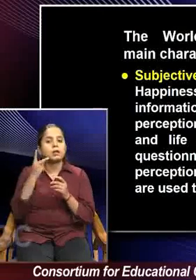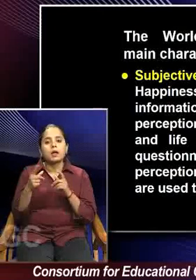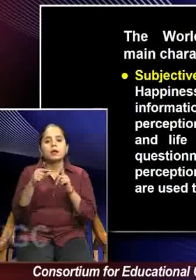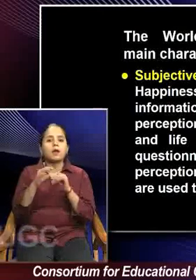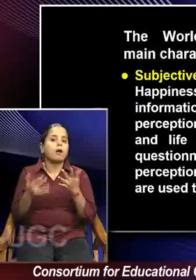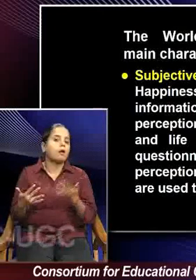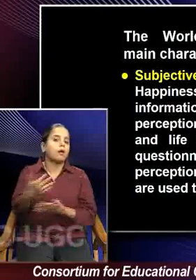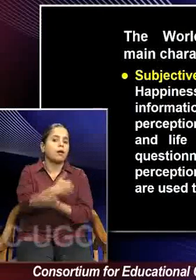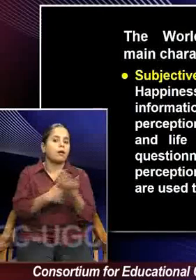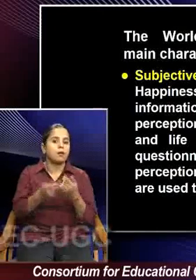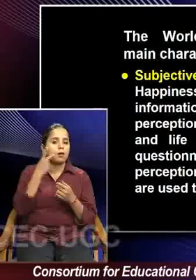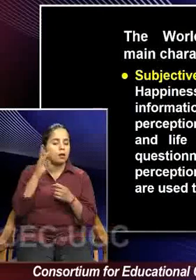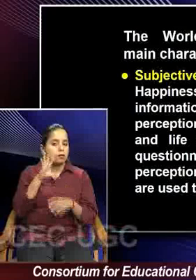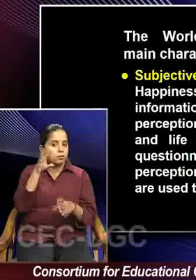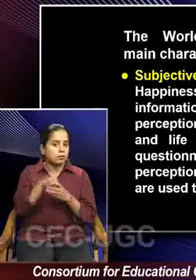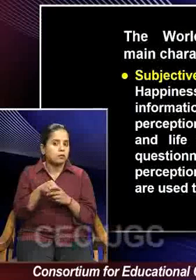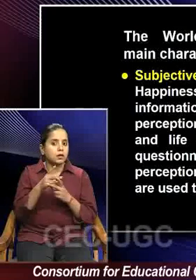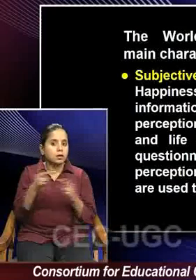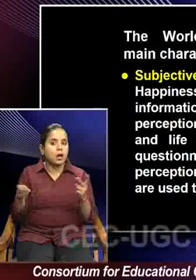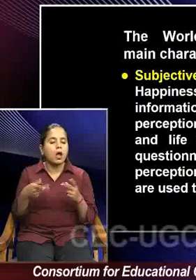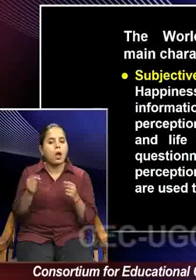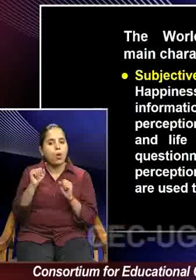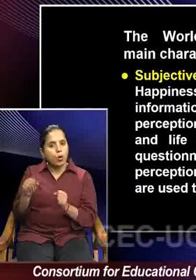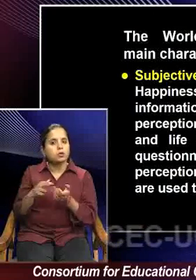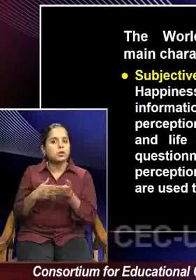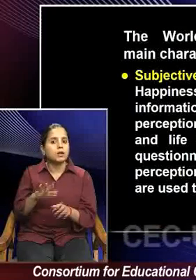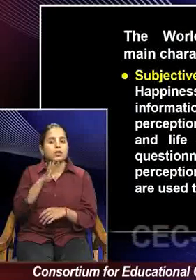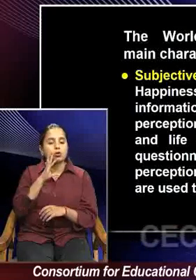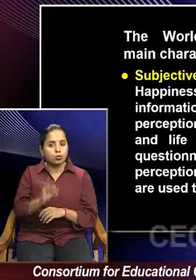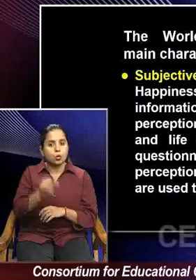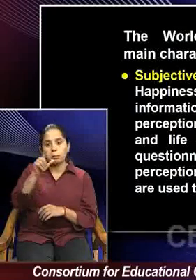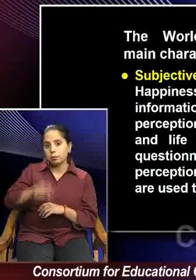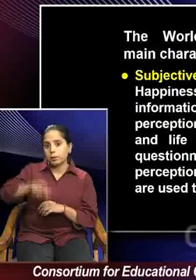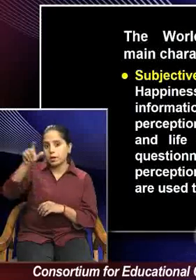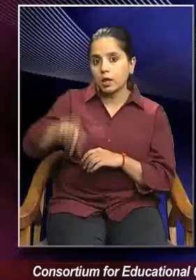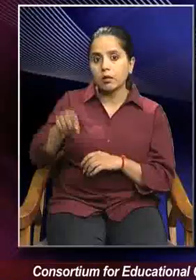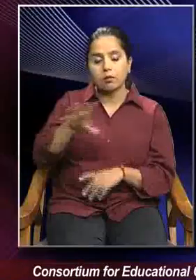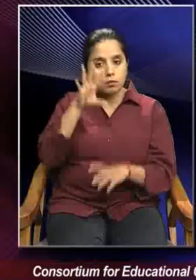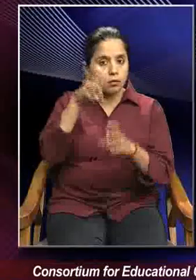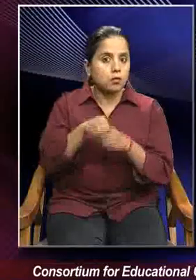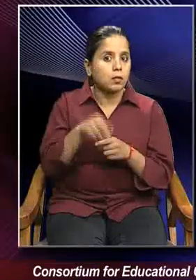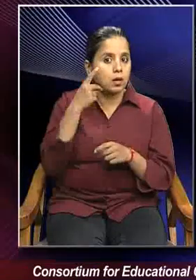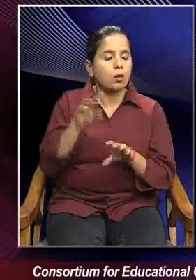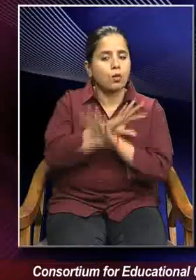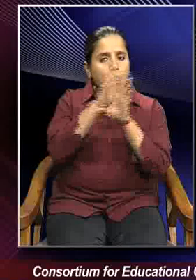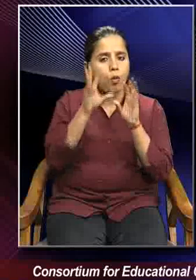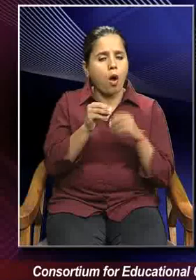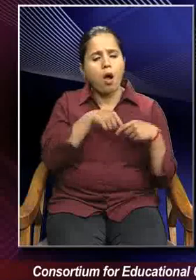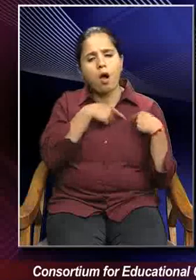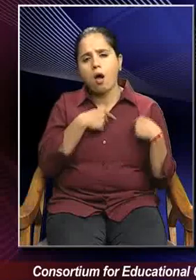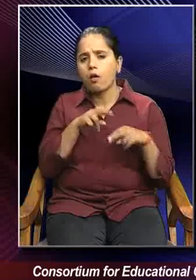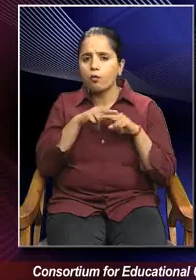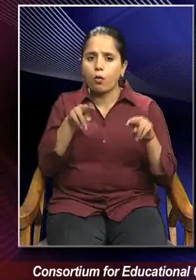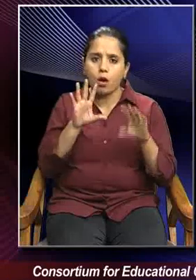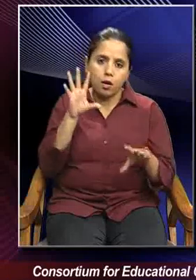collection is participatory in nature, and people participate wholeheartedly in